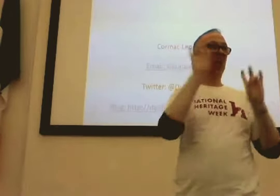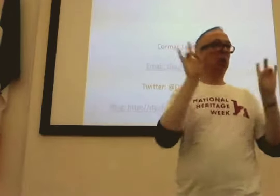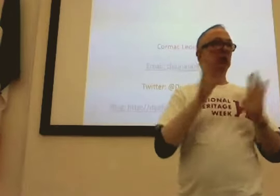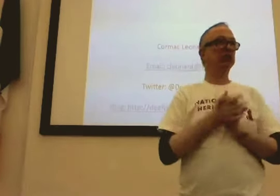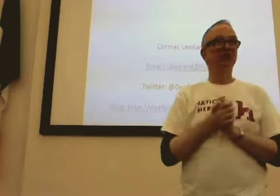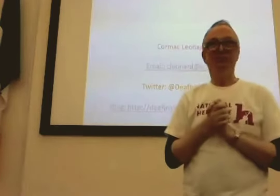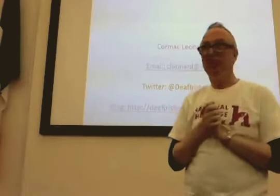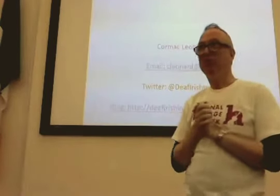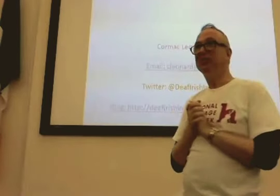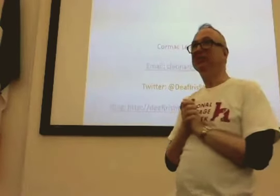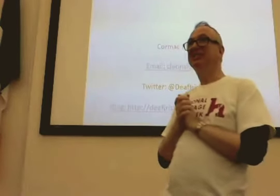Any questions?